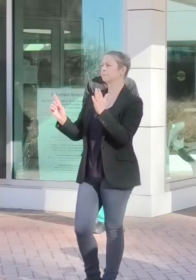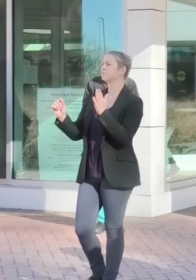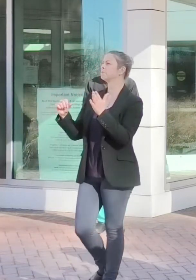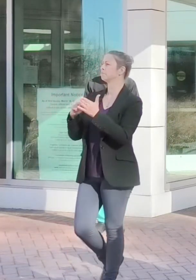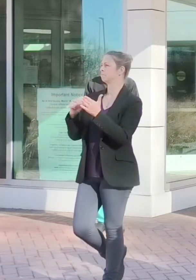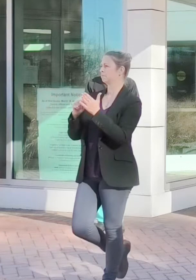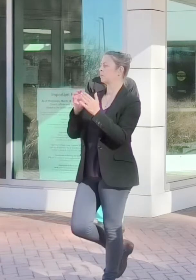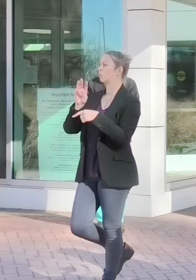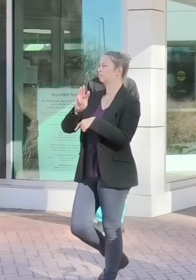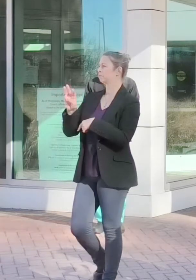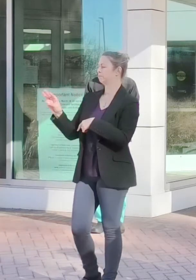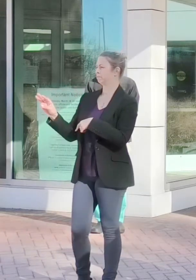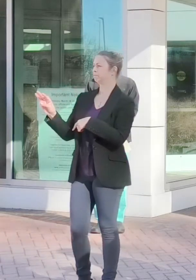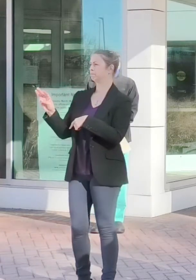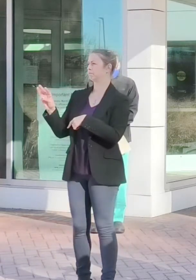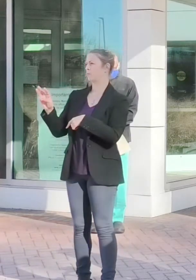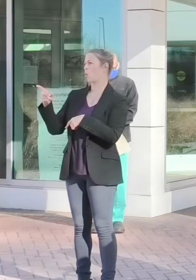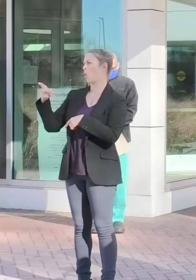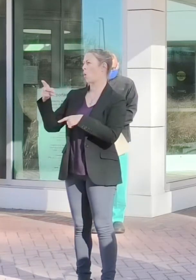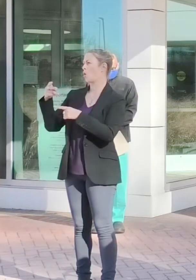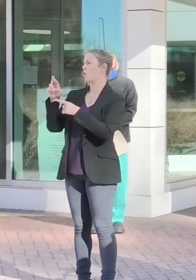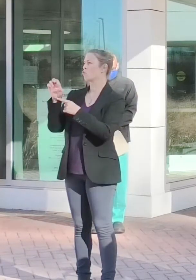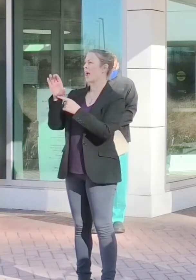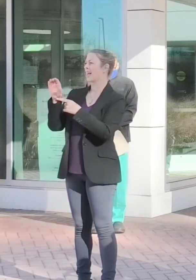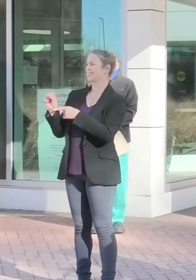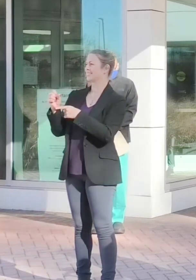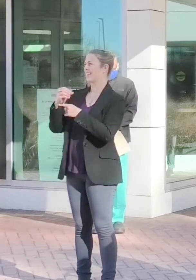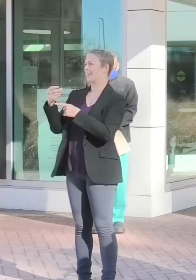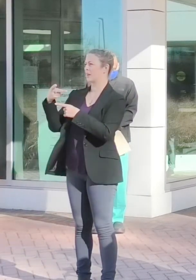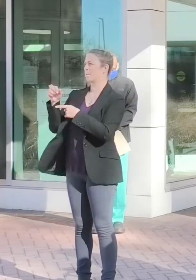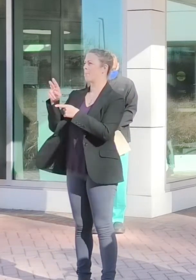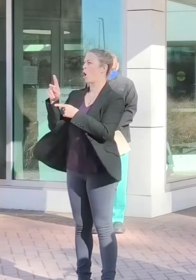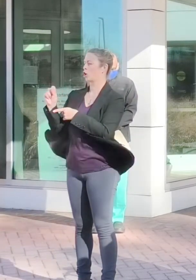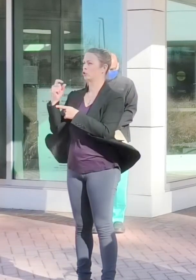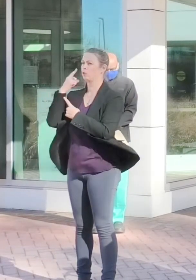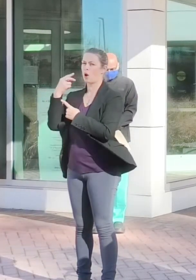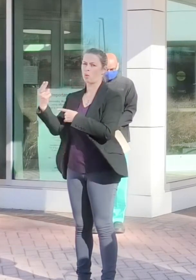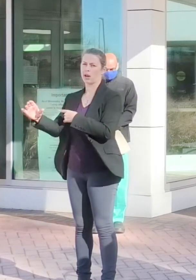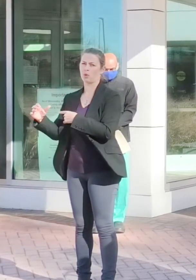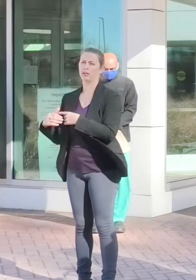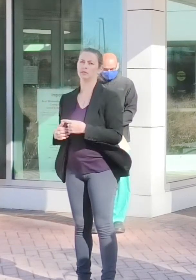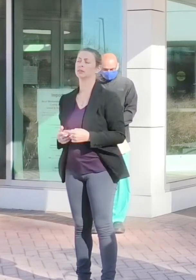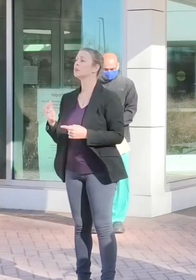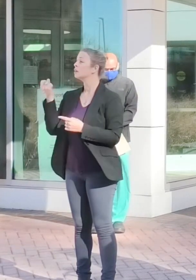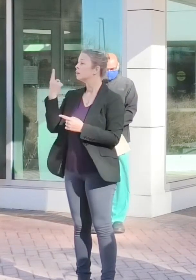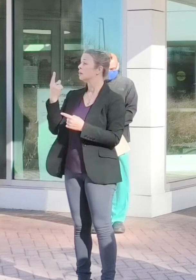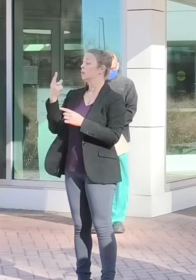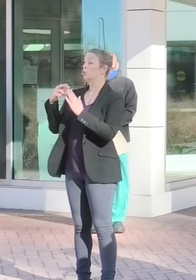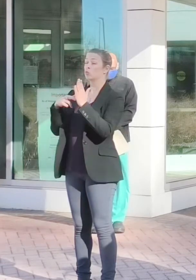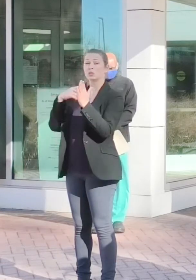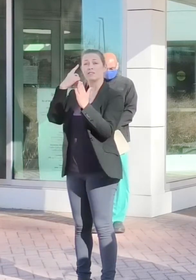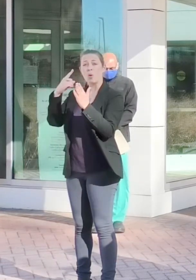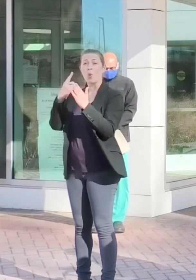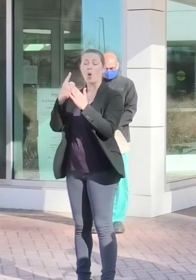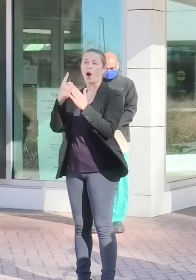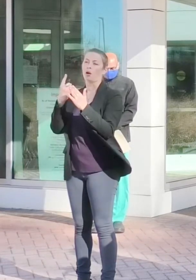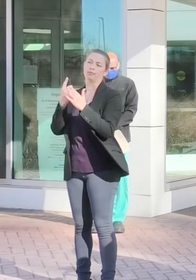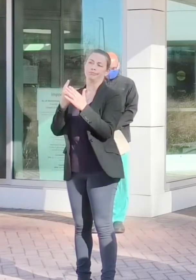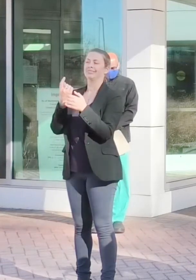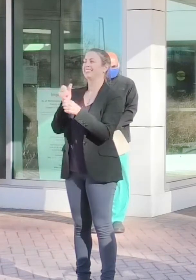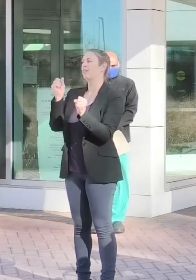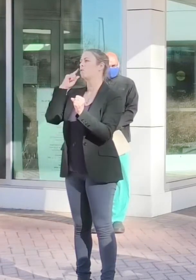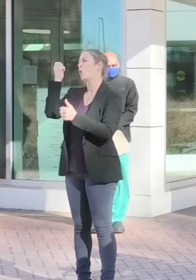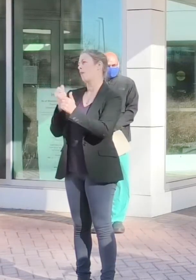of our Recreation Parks website. Again, these protocols are in place for the safety of everybody in our parks and programs. Thank